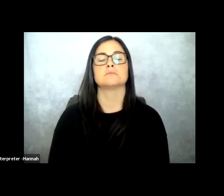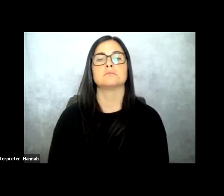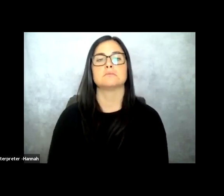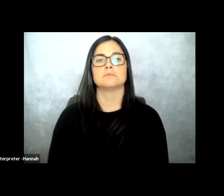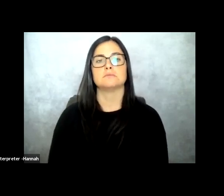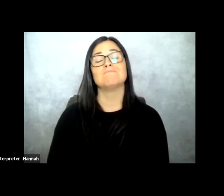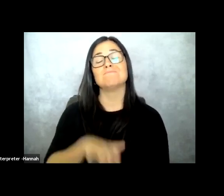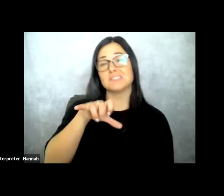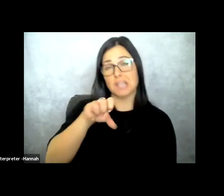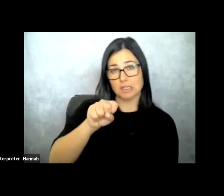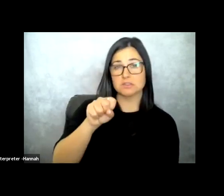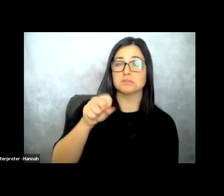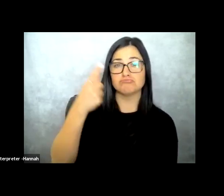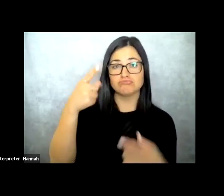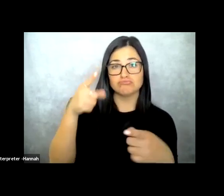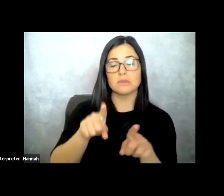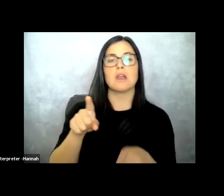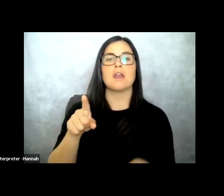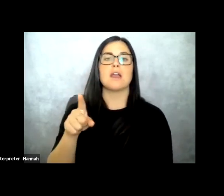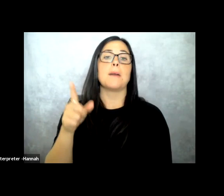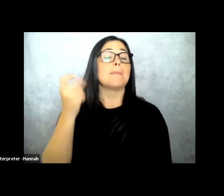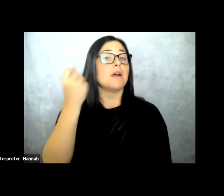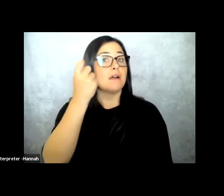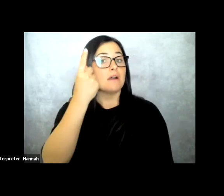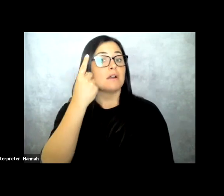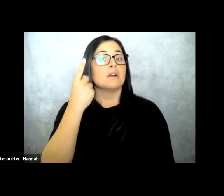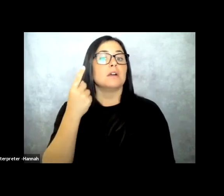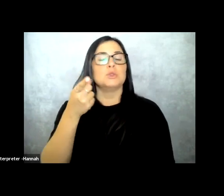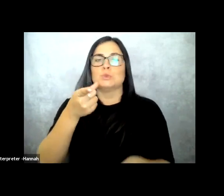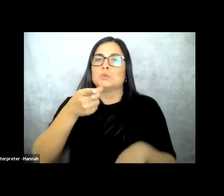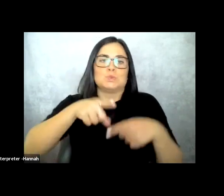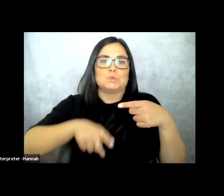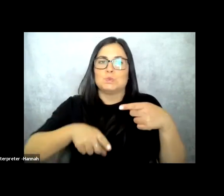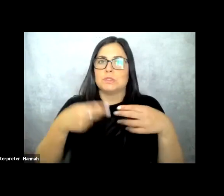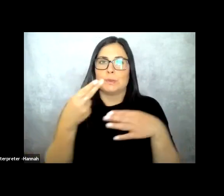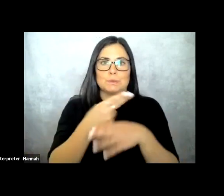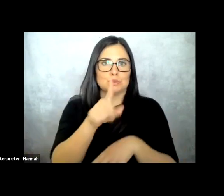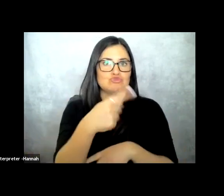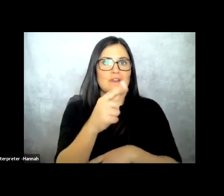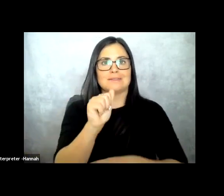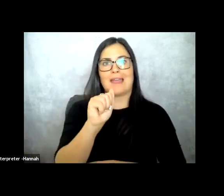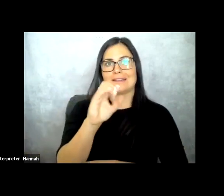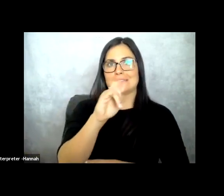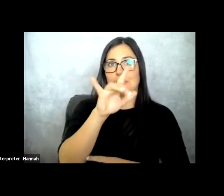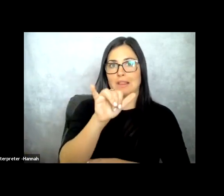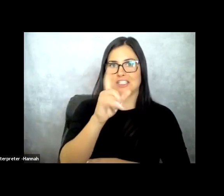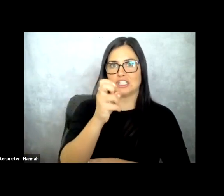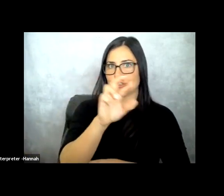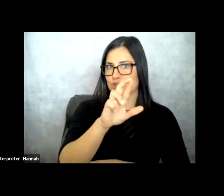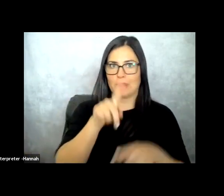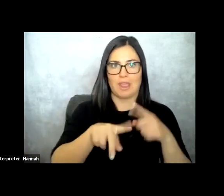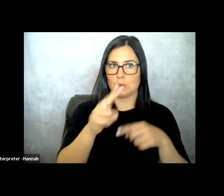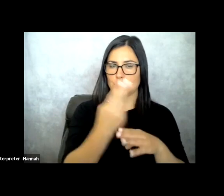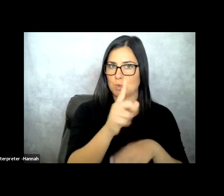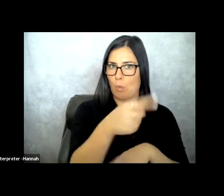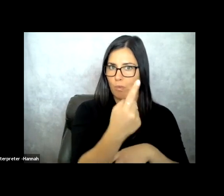In a way, yes, I would like to just echo the fact you cannot use only the accessibility checker. So I realized in